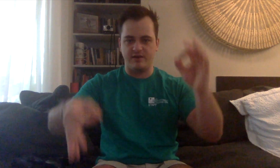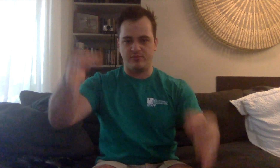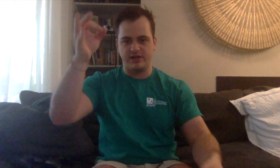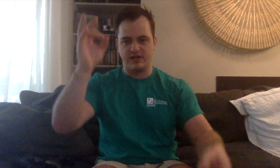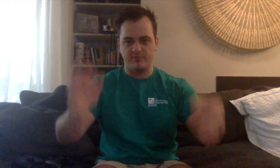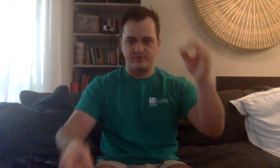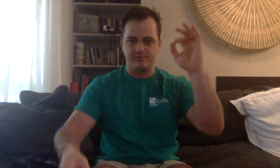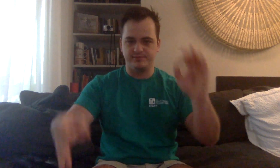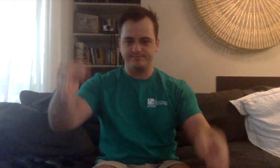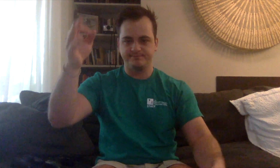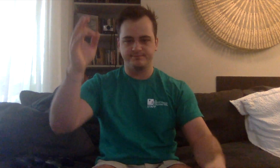bring it up.